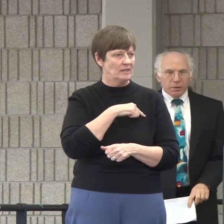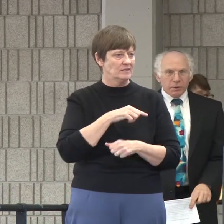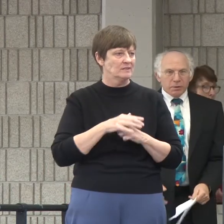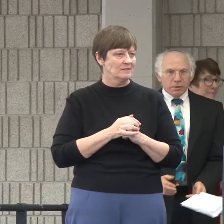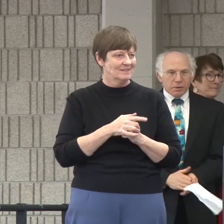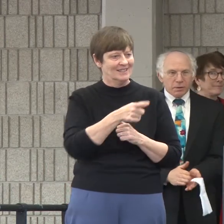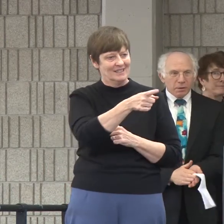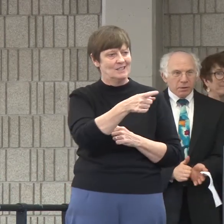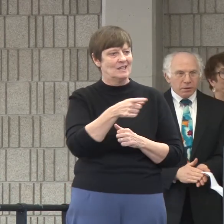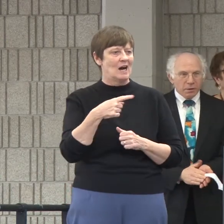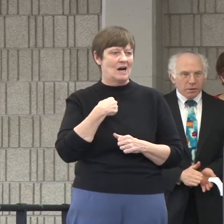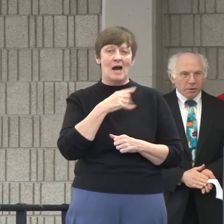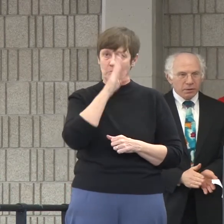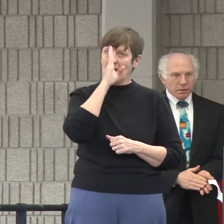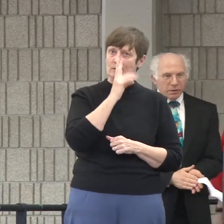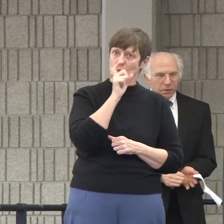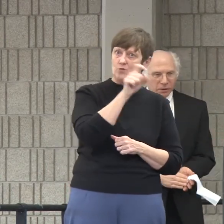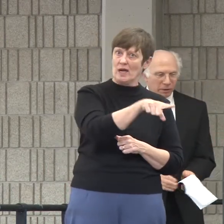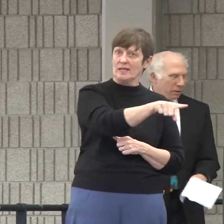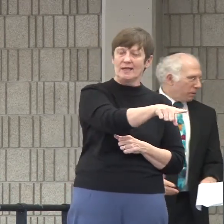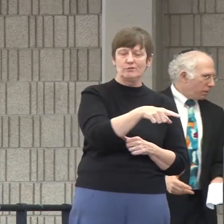much.